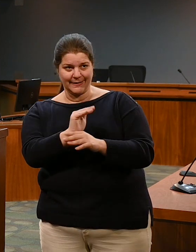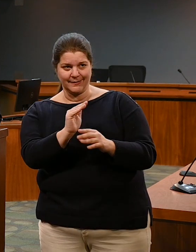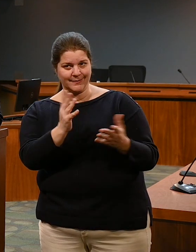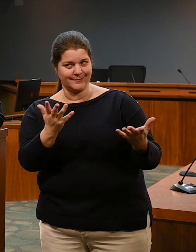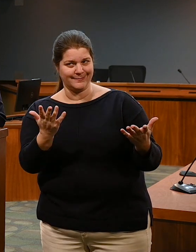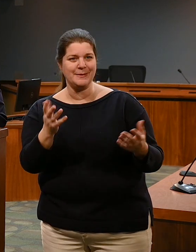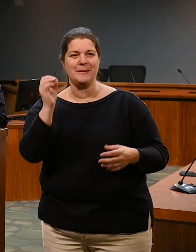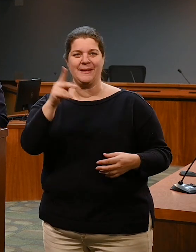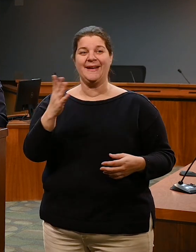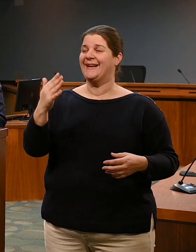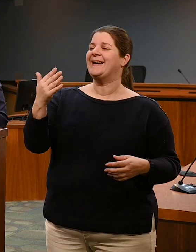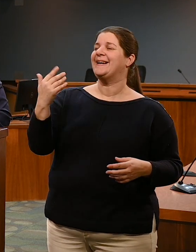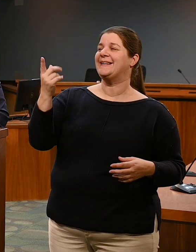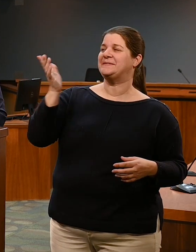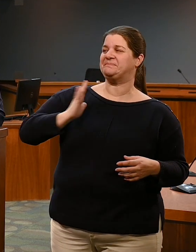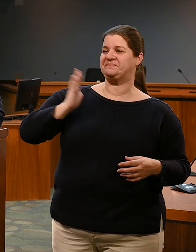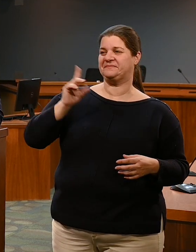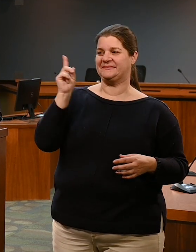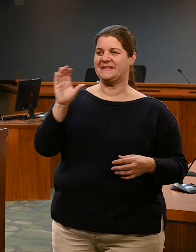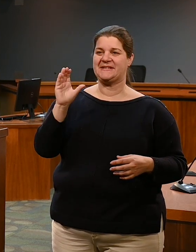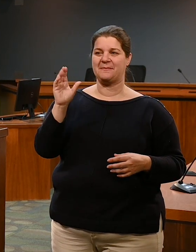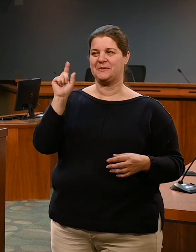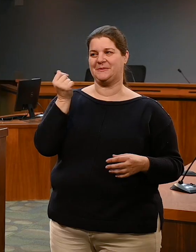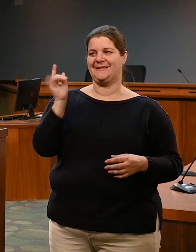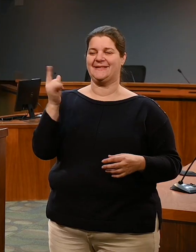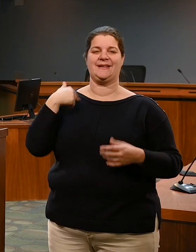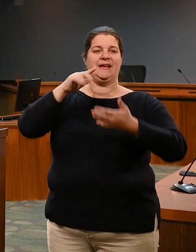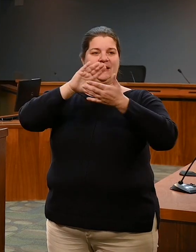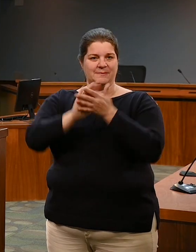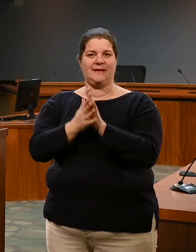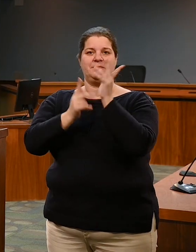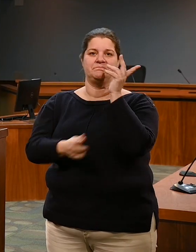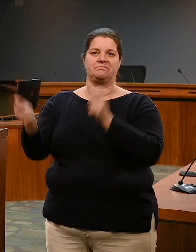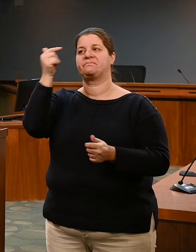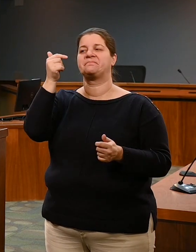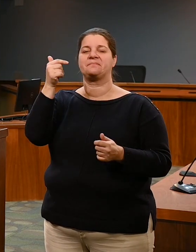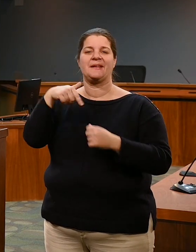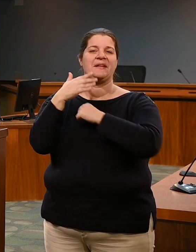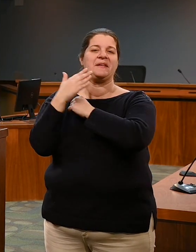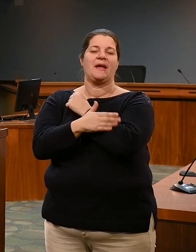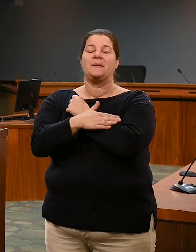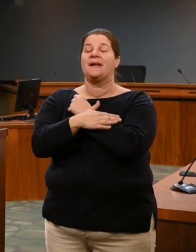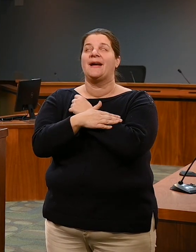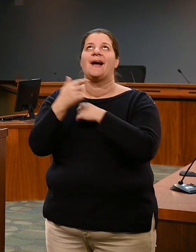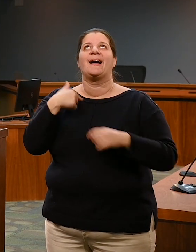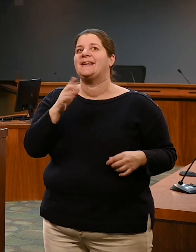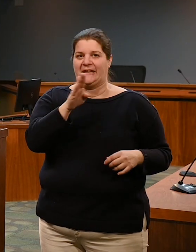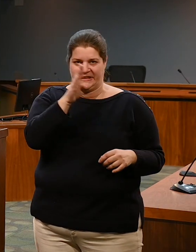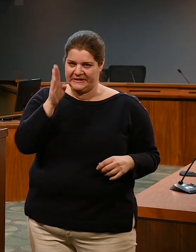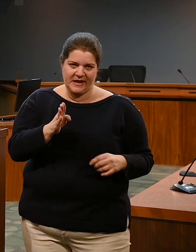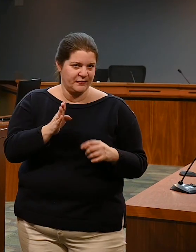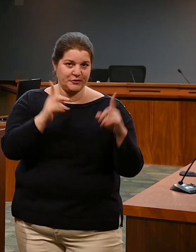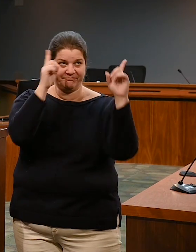In December of 2018, when I first became your Howard County Executive, I could not have imagined the challenges that we would